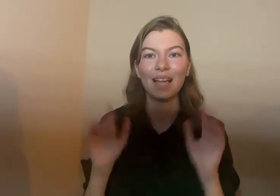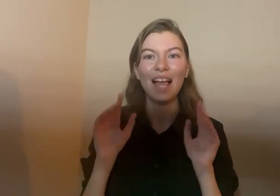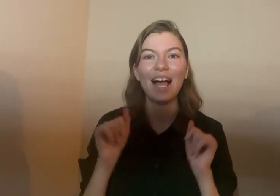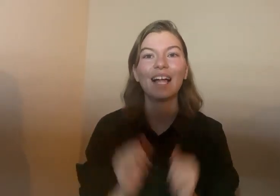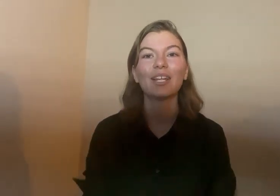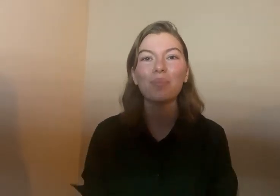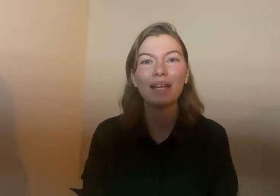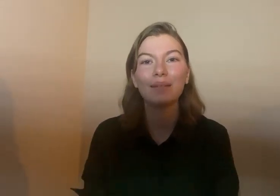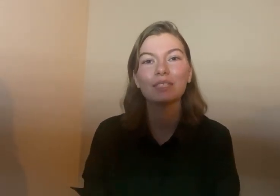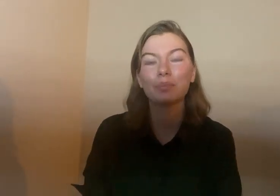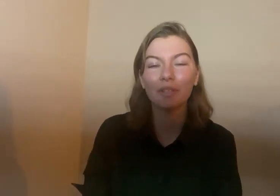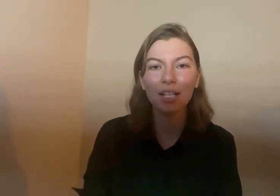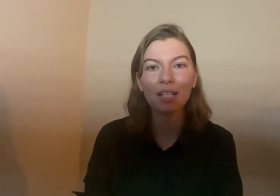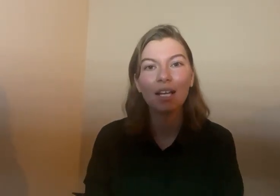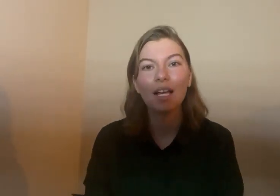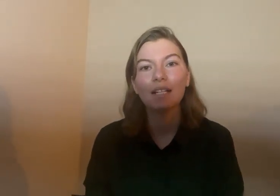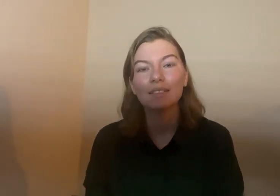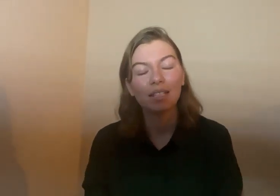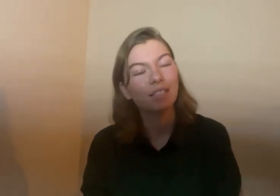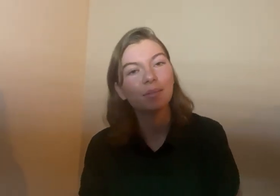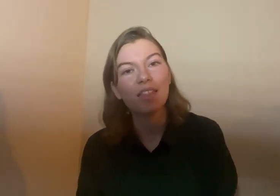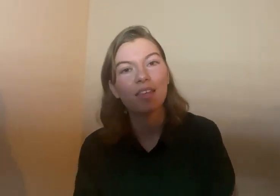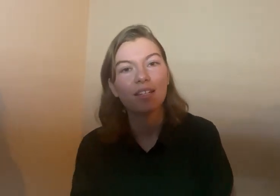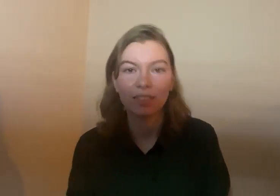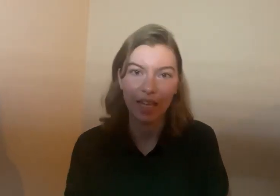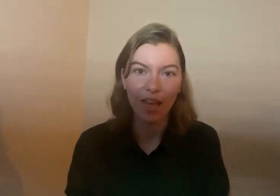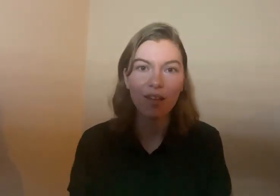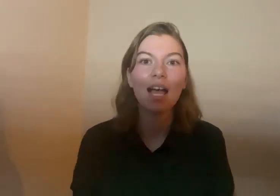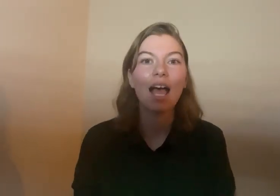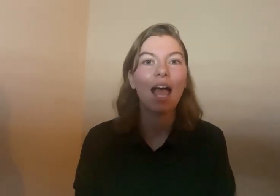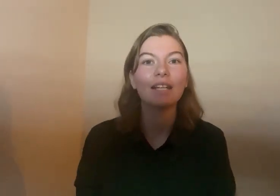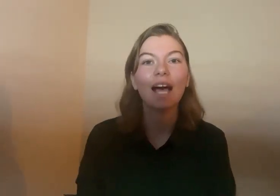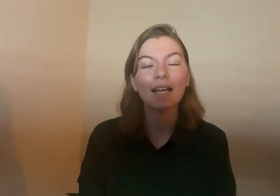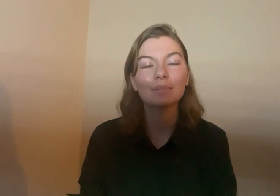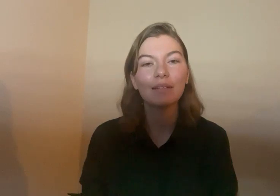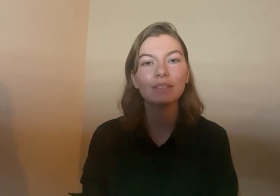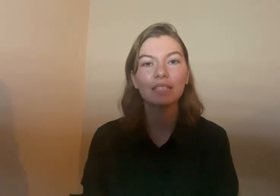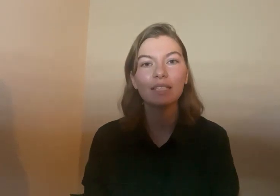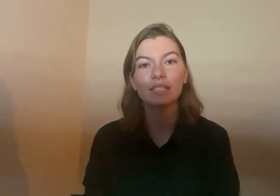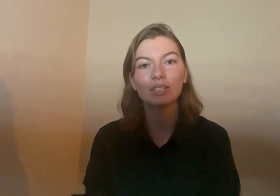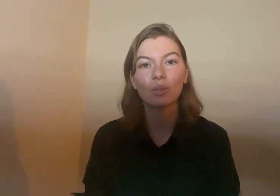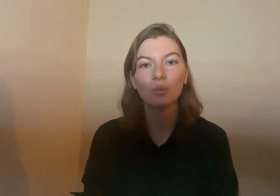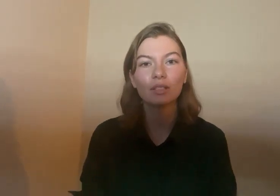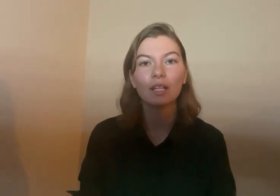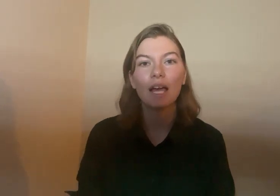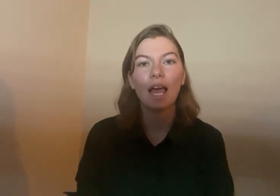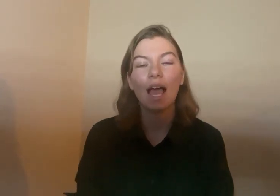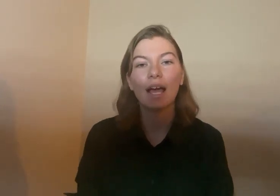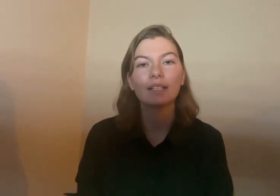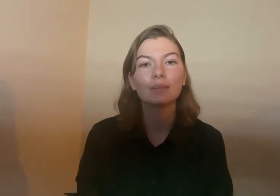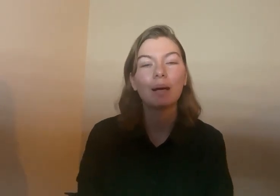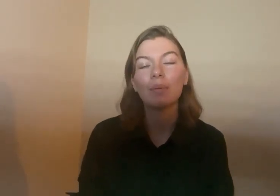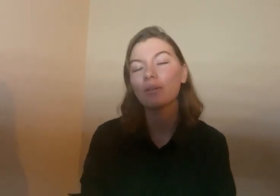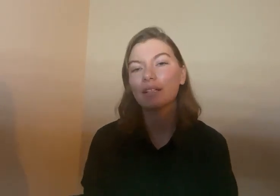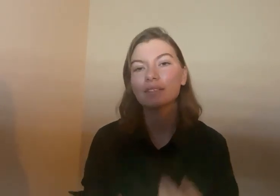Hello, my name is Bree Elizabeth Day, and I am 17 years old, and my pronouns